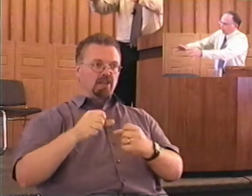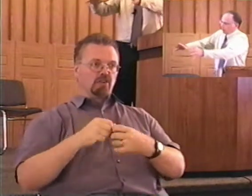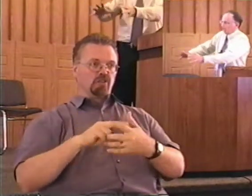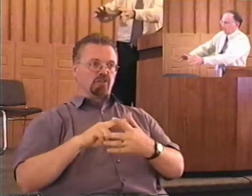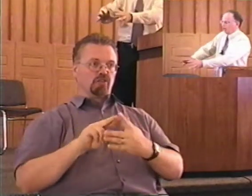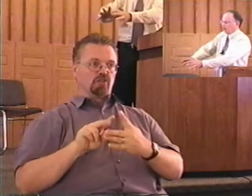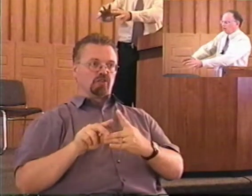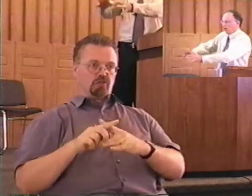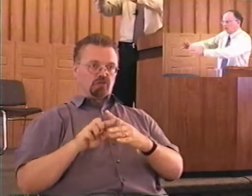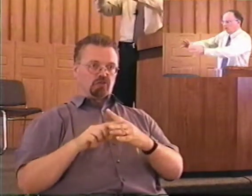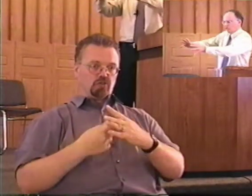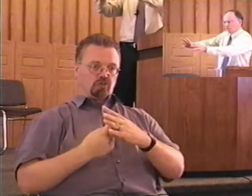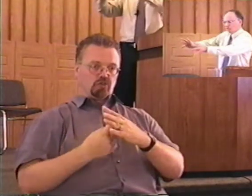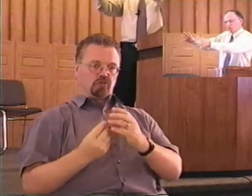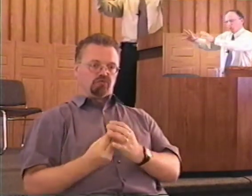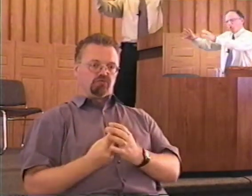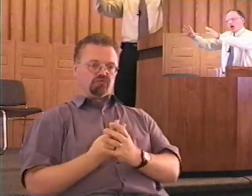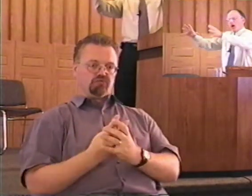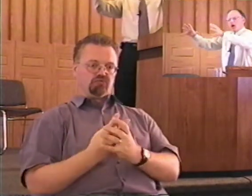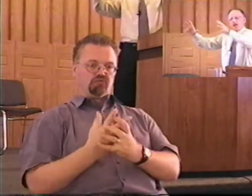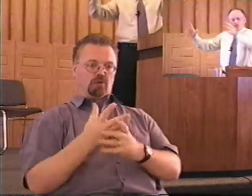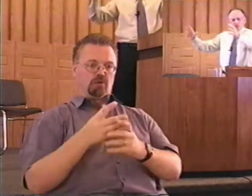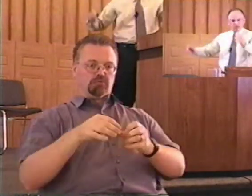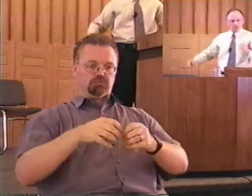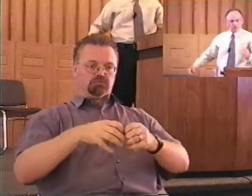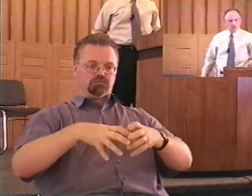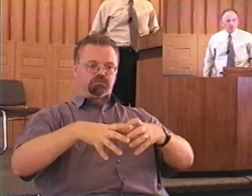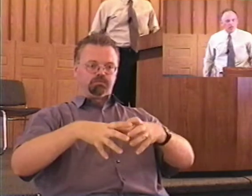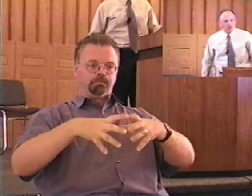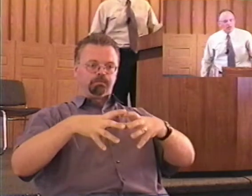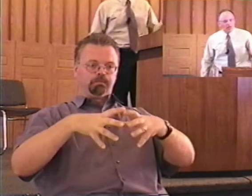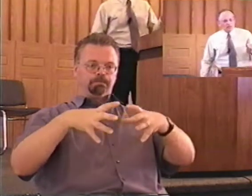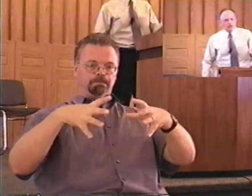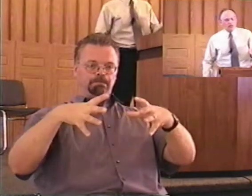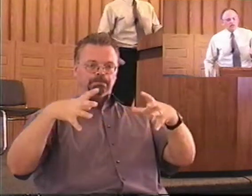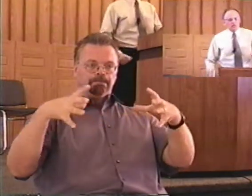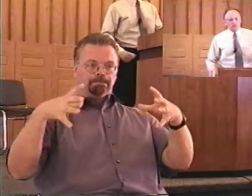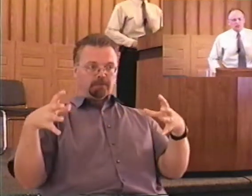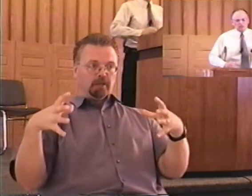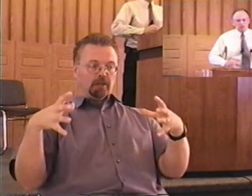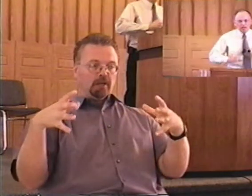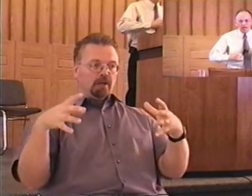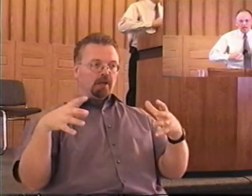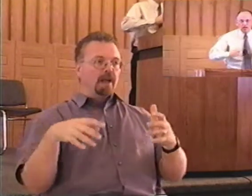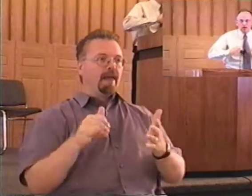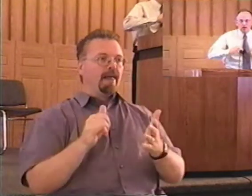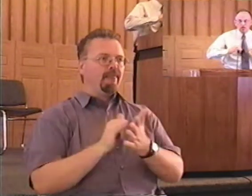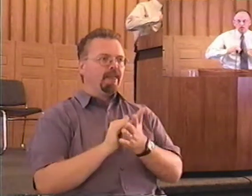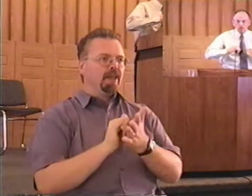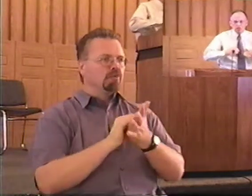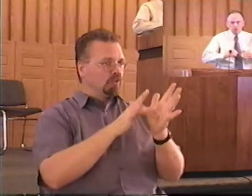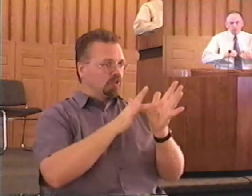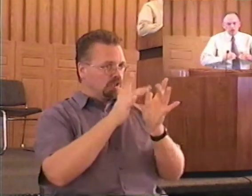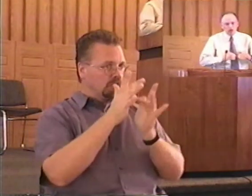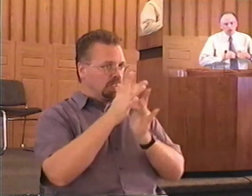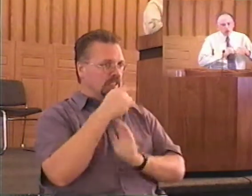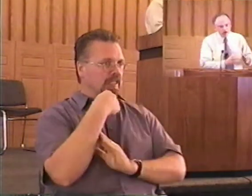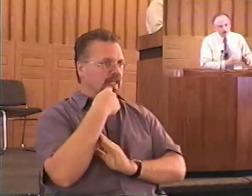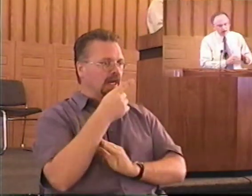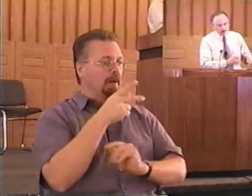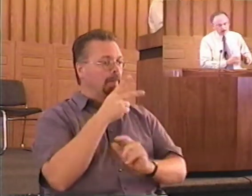to overtake it and cause it to rise and such. And Jesus is saying here